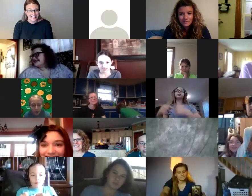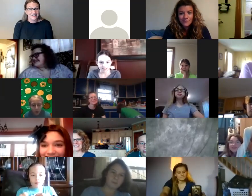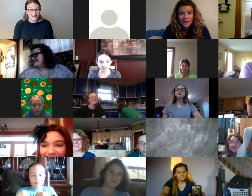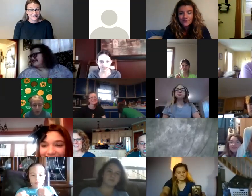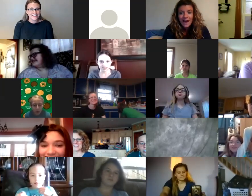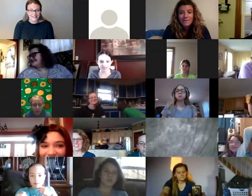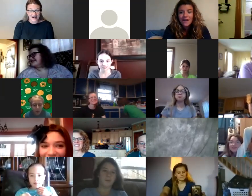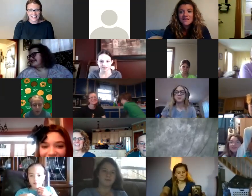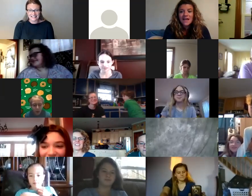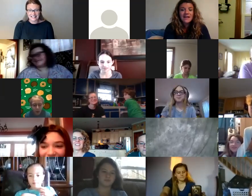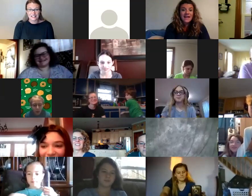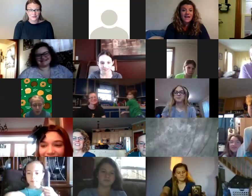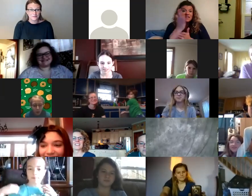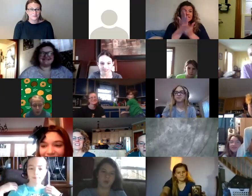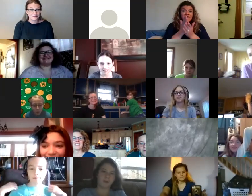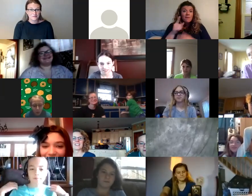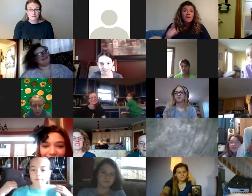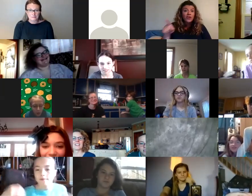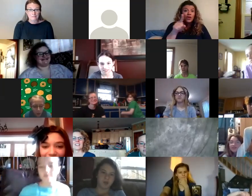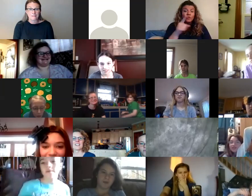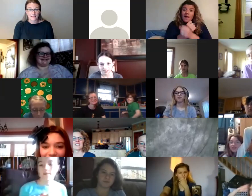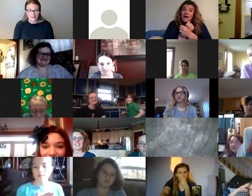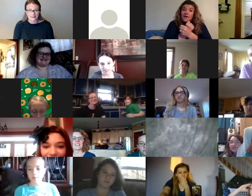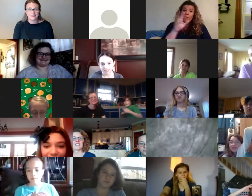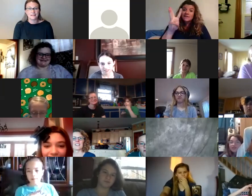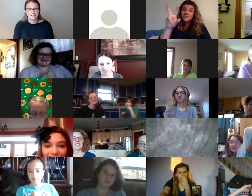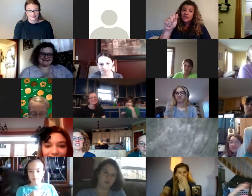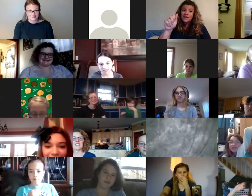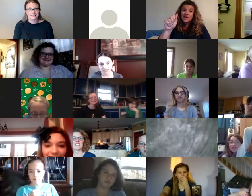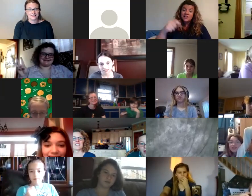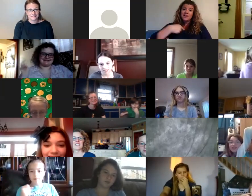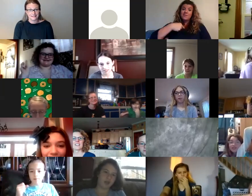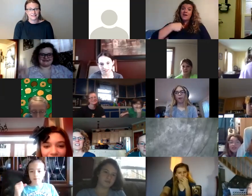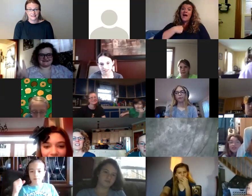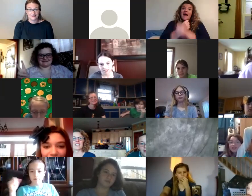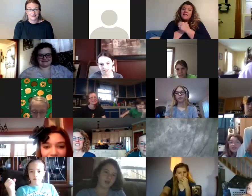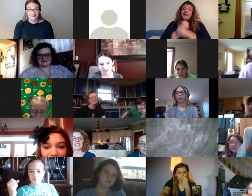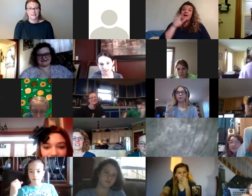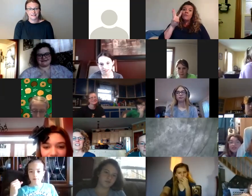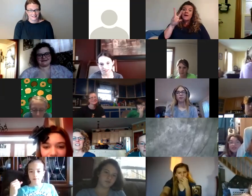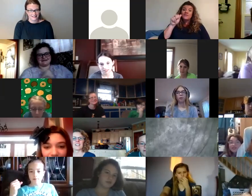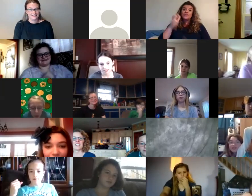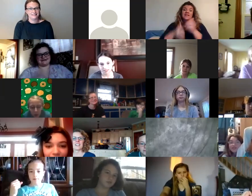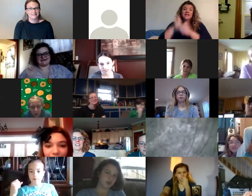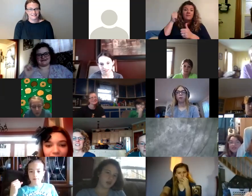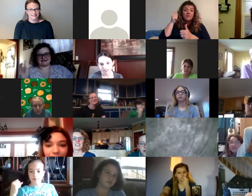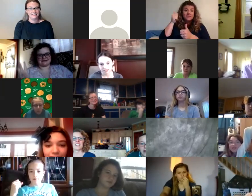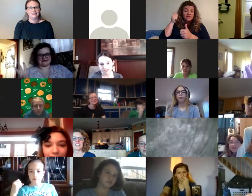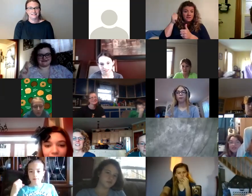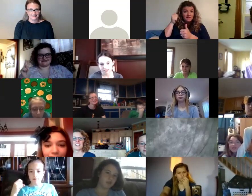Right. And I might say, like, some of you love West Virginia, but I love West Virginia the most.